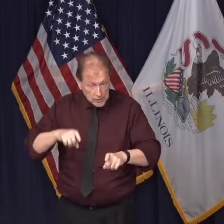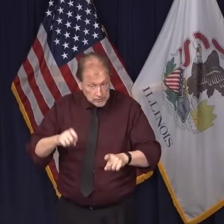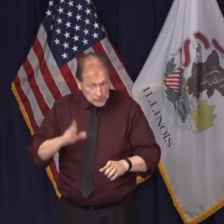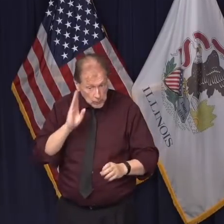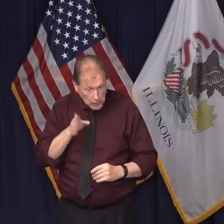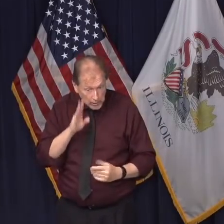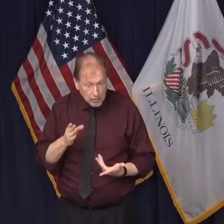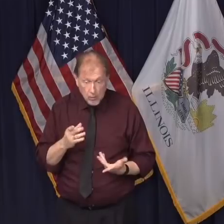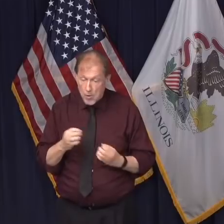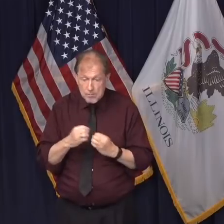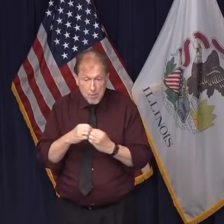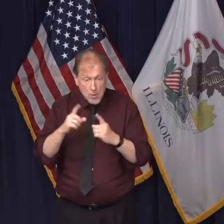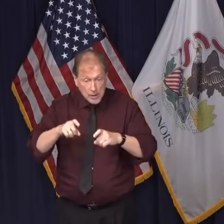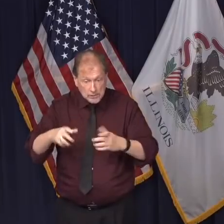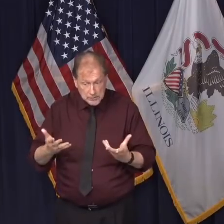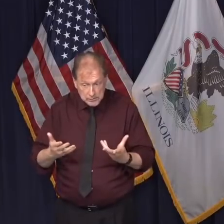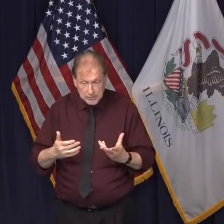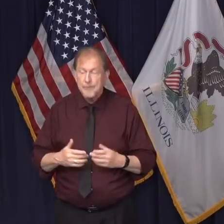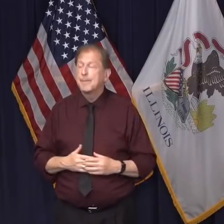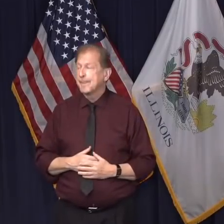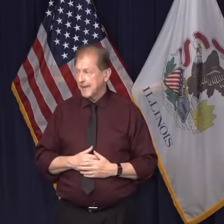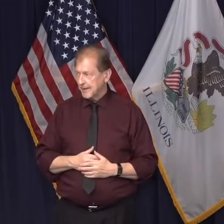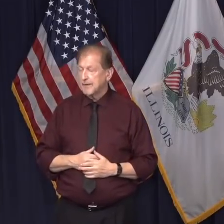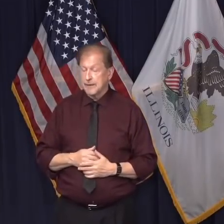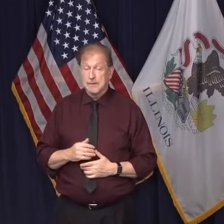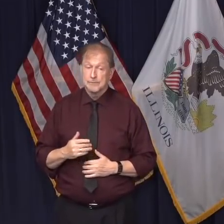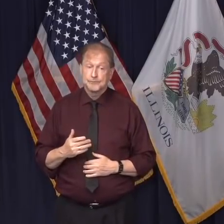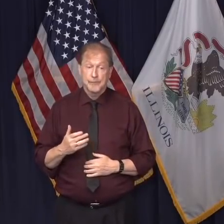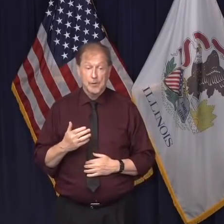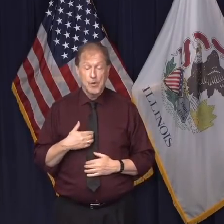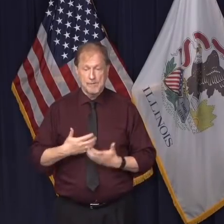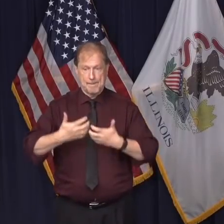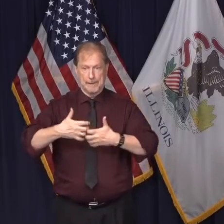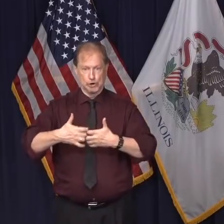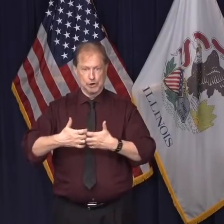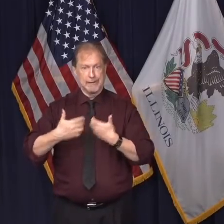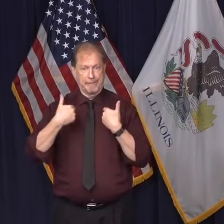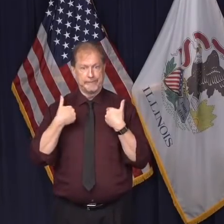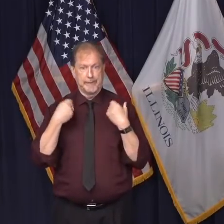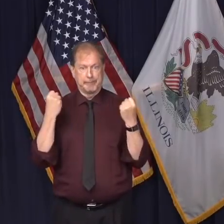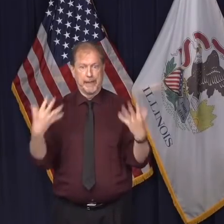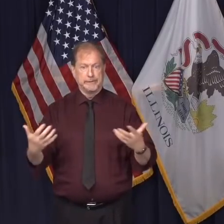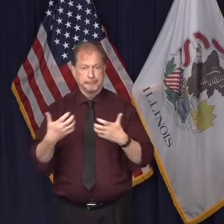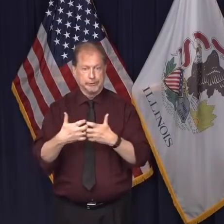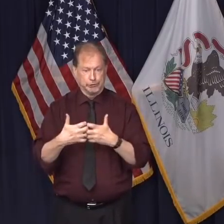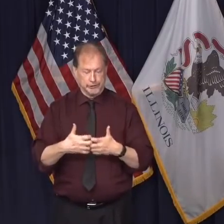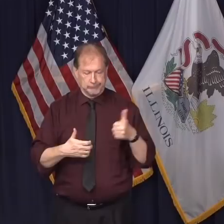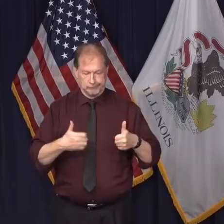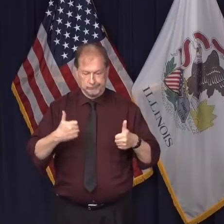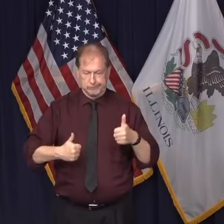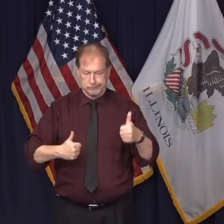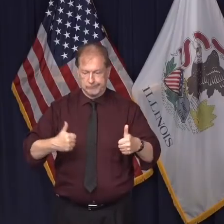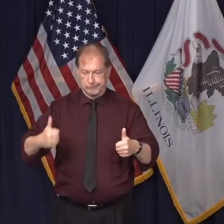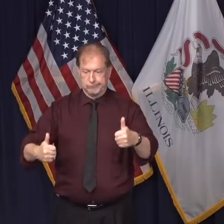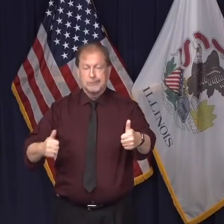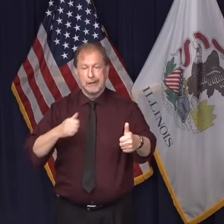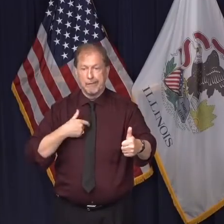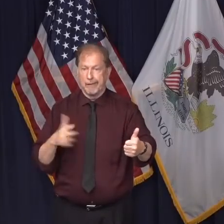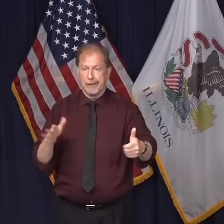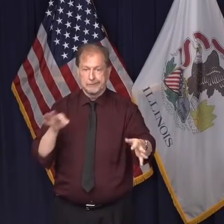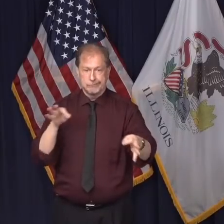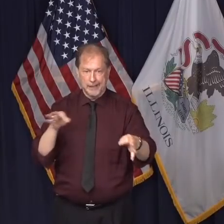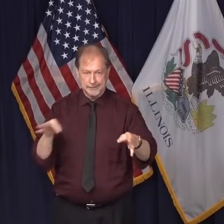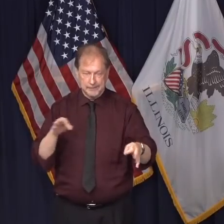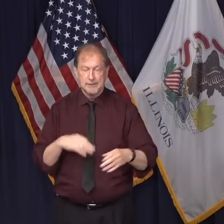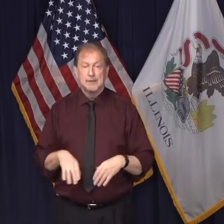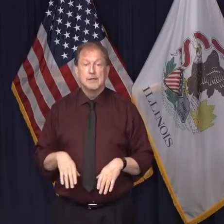There are many testing machines that exist in the state, and of course, as I've talked about before,